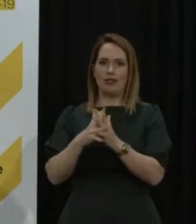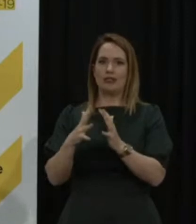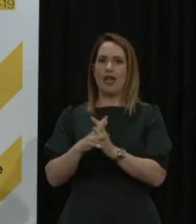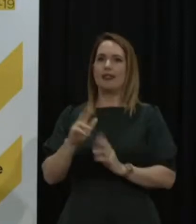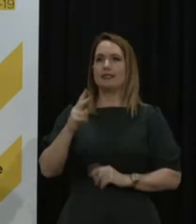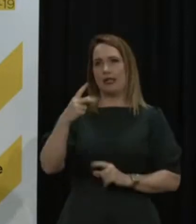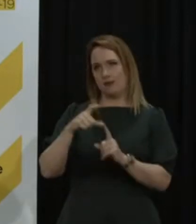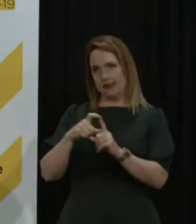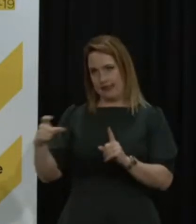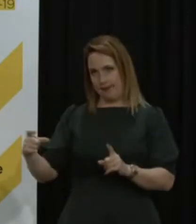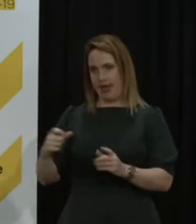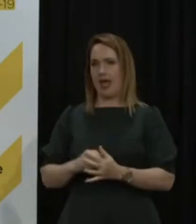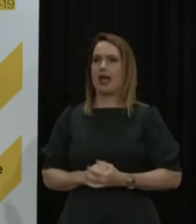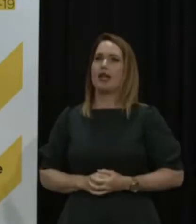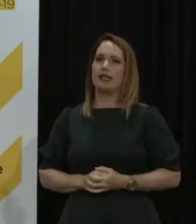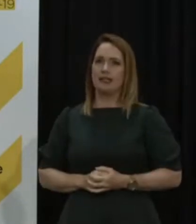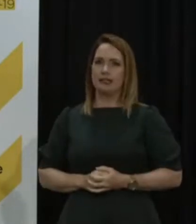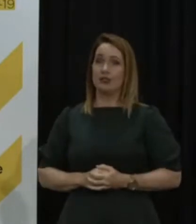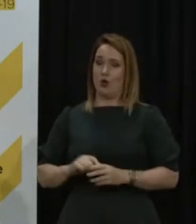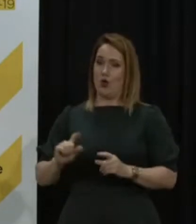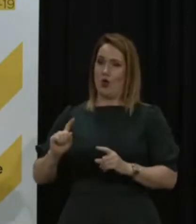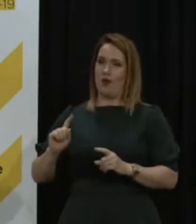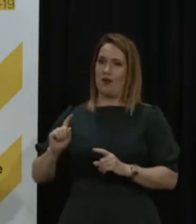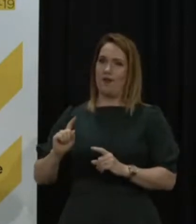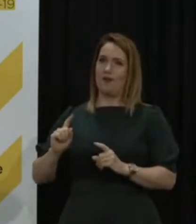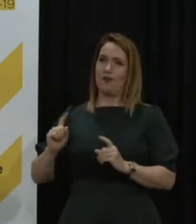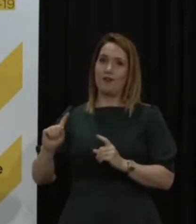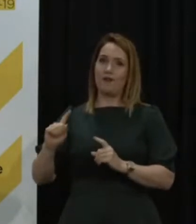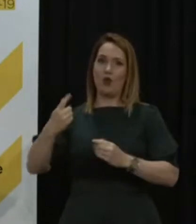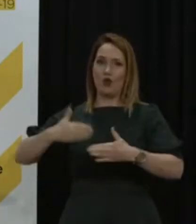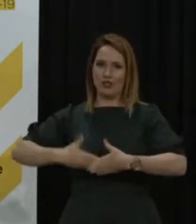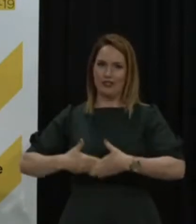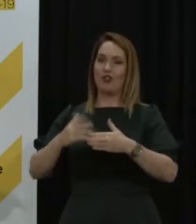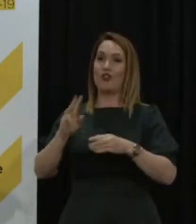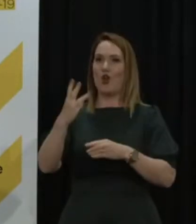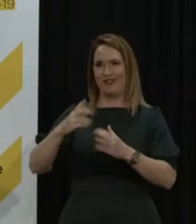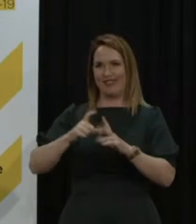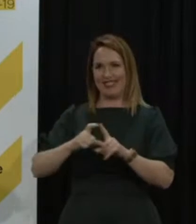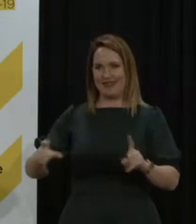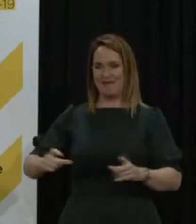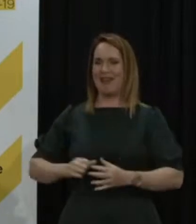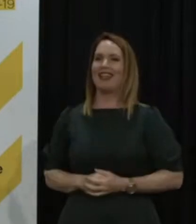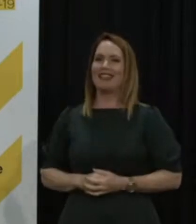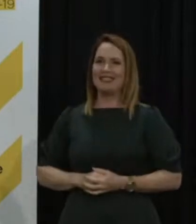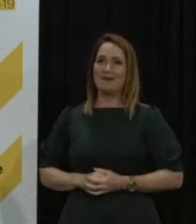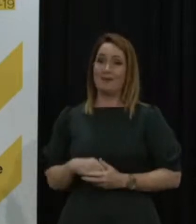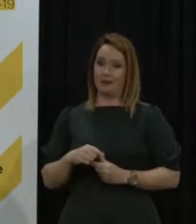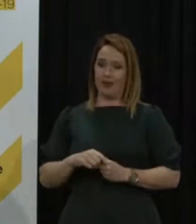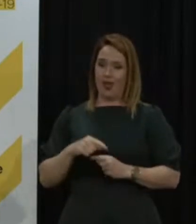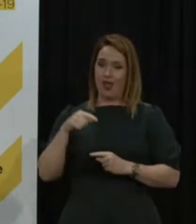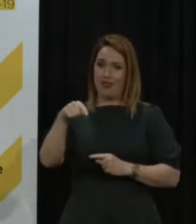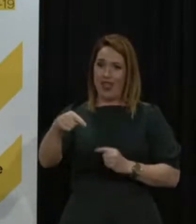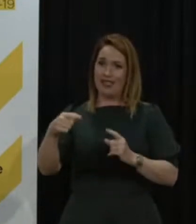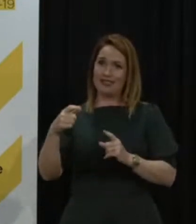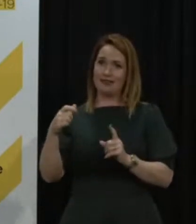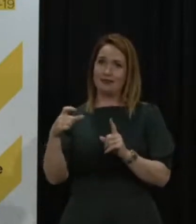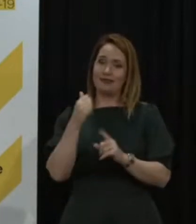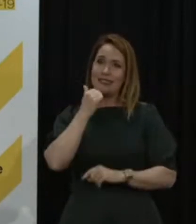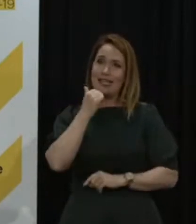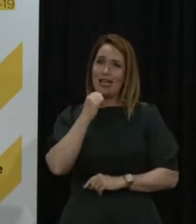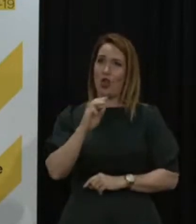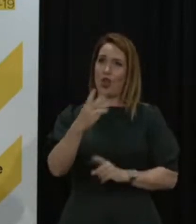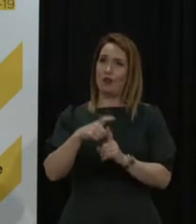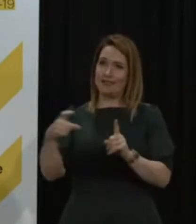3rd of December the first day that the traffic light system will be operationalised. That is 11 days from now, and it's important